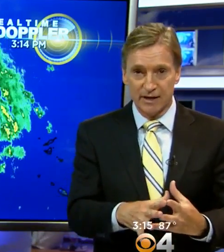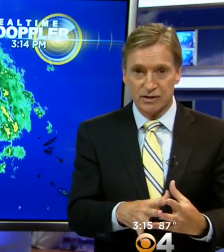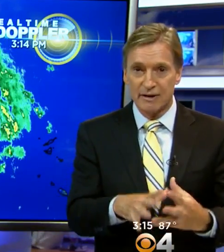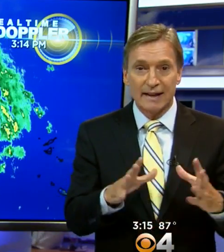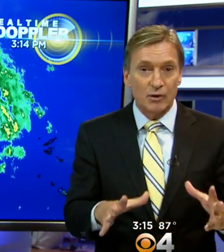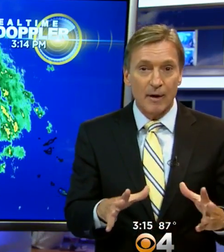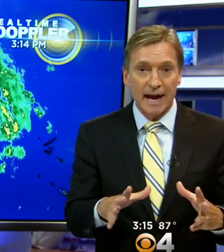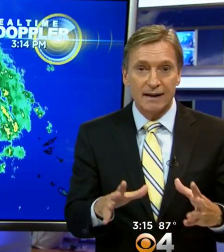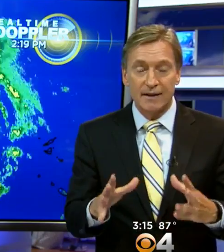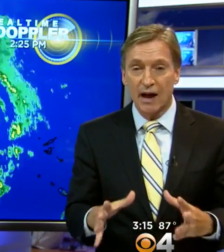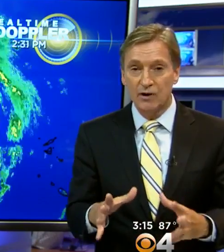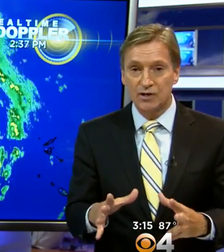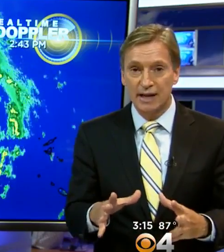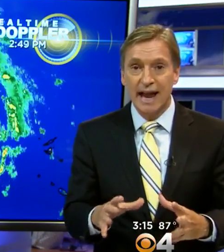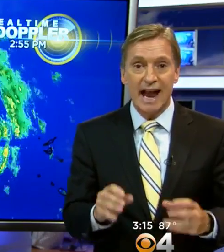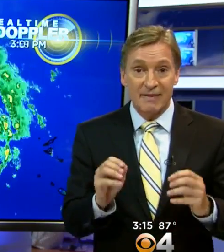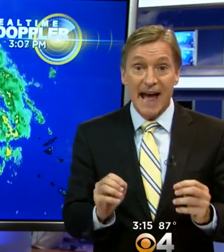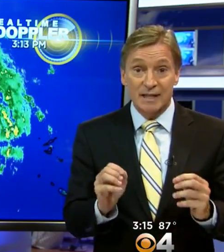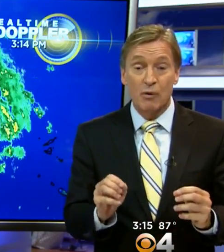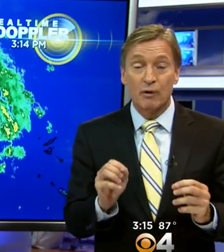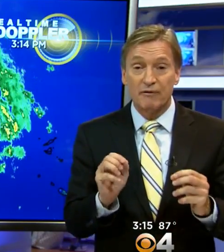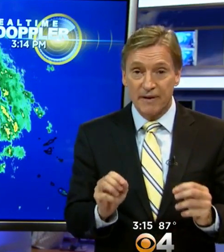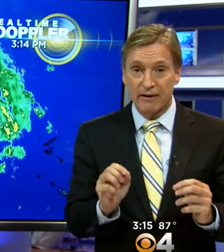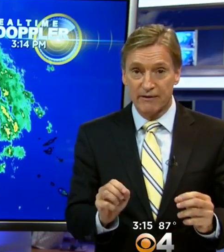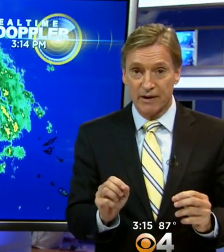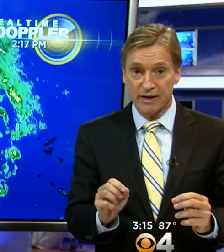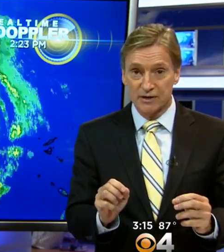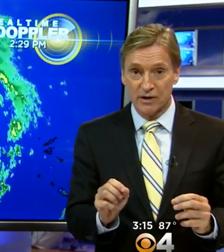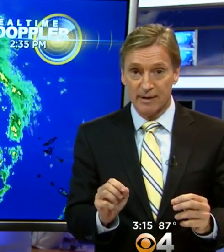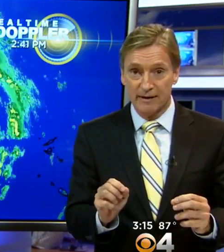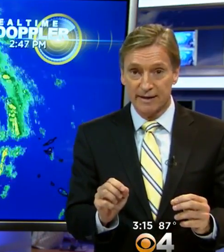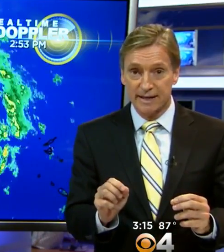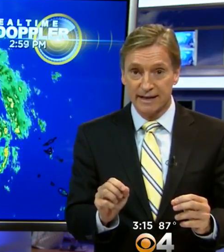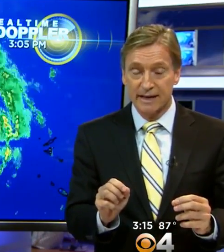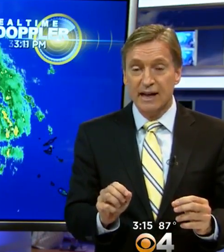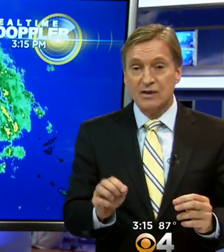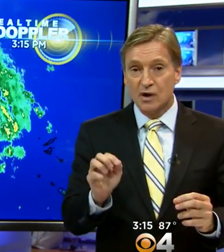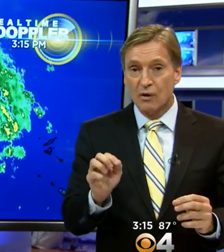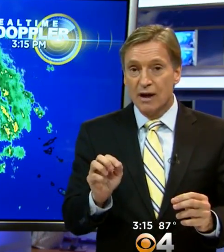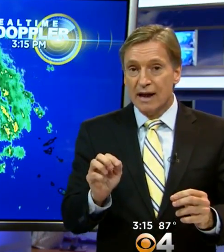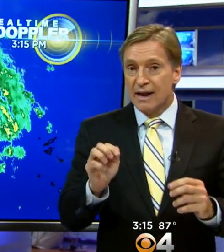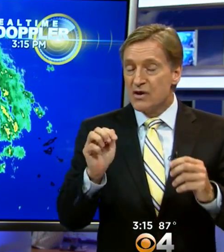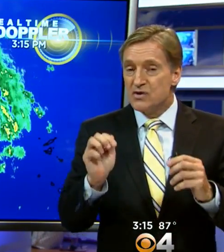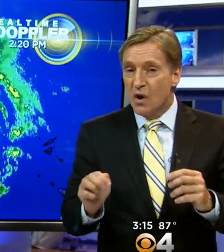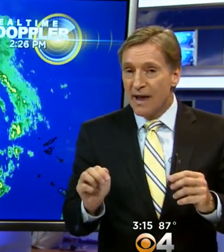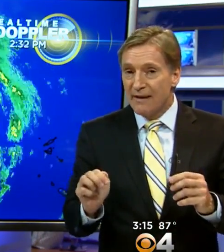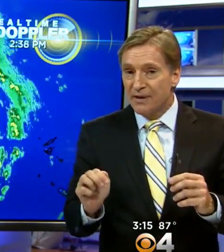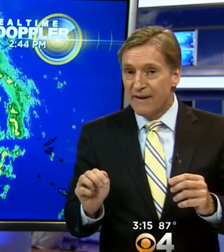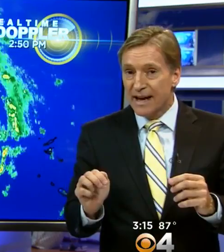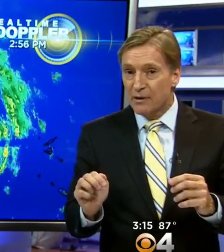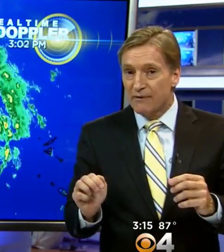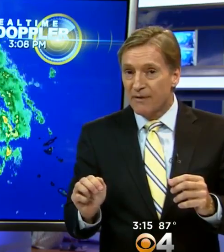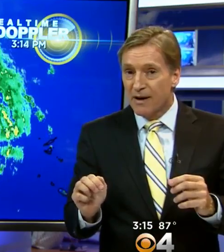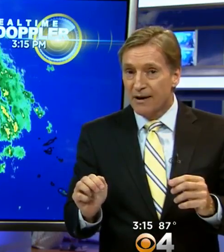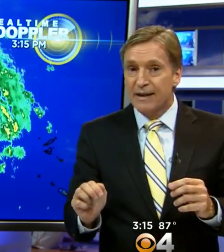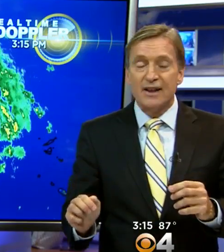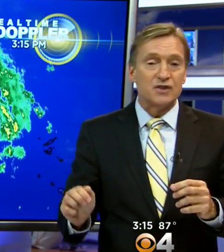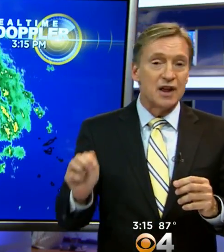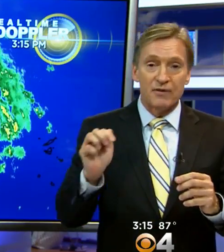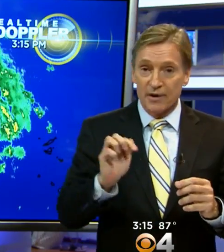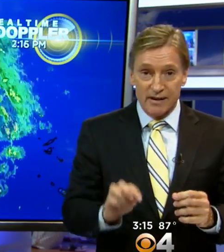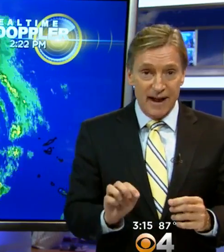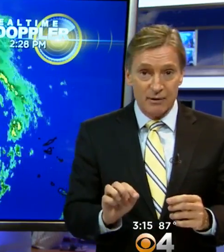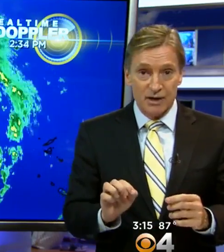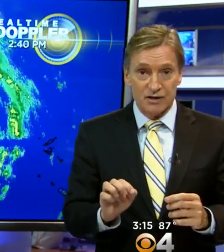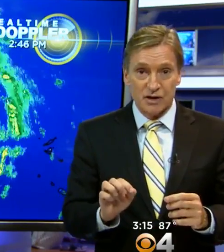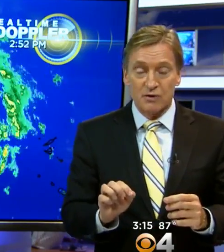that floods you, not the rain, the ocean. And that's what we're very, very concerned about in this case. So you don't have to evacuate far.